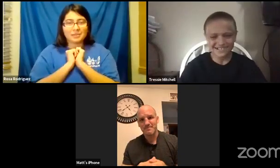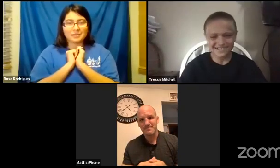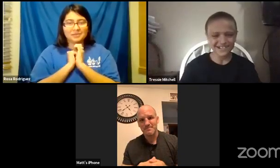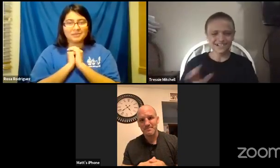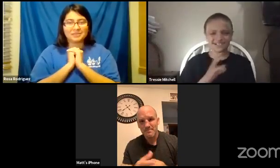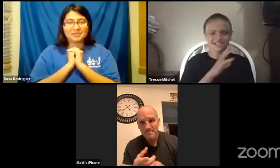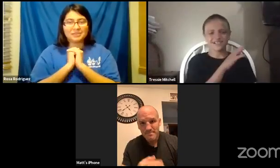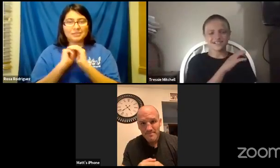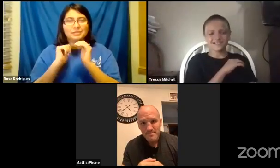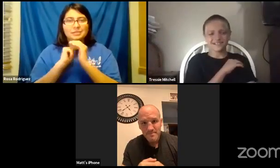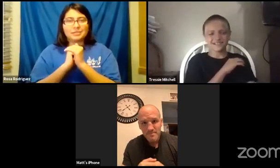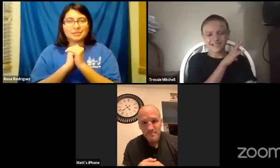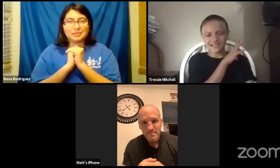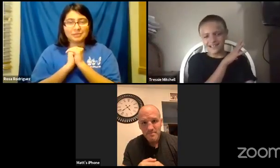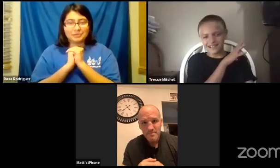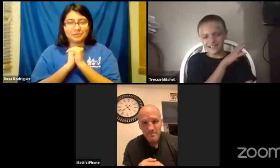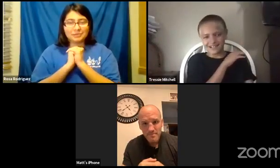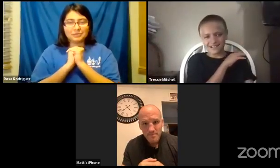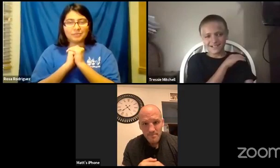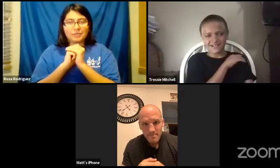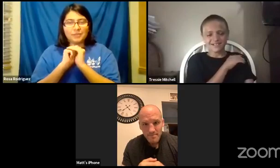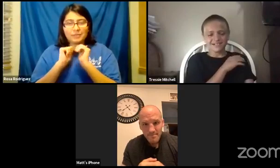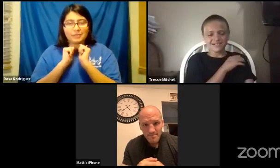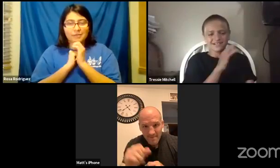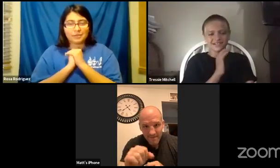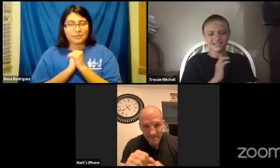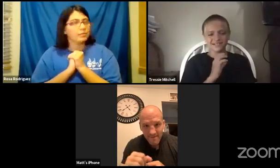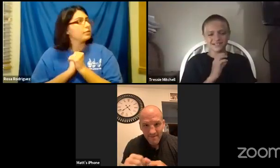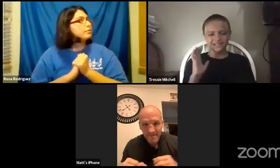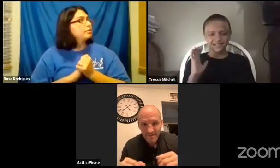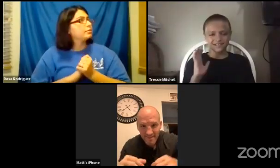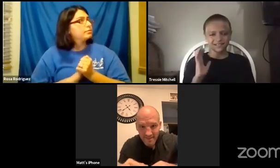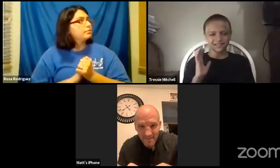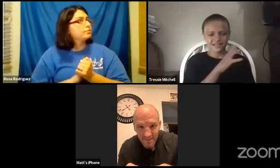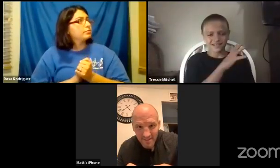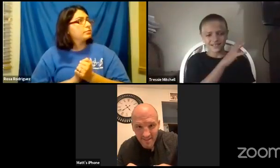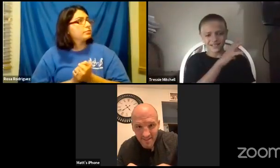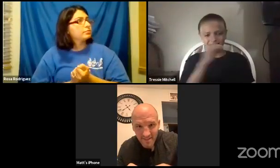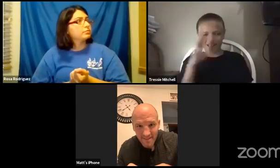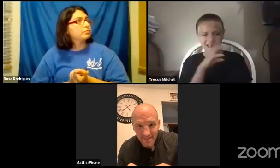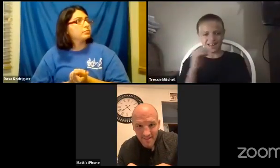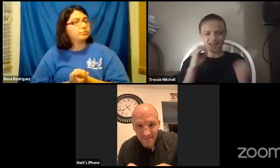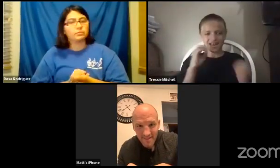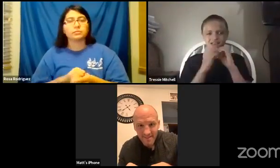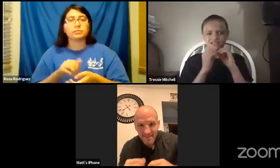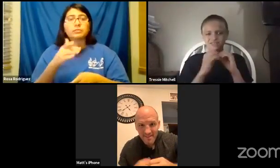that identity of mine initially, but it doesn't matter. Deaf people can do anything.